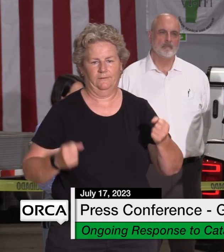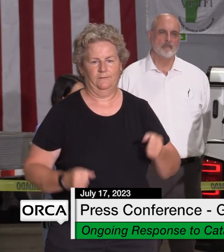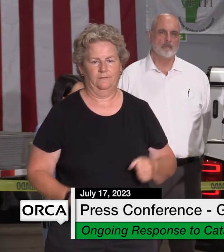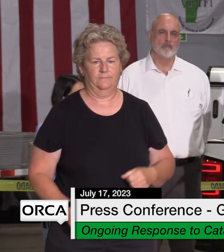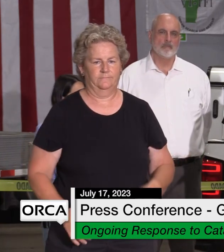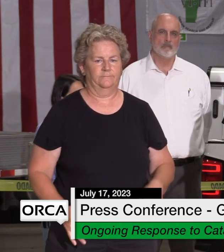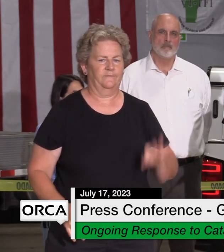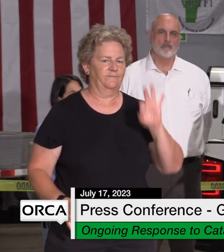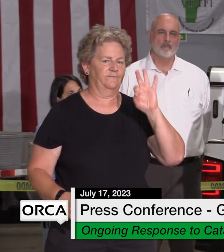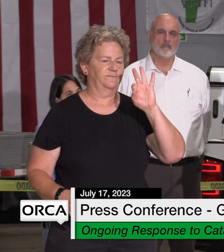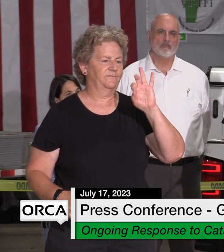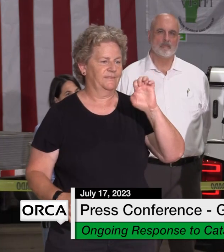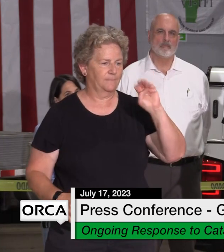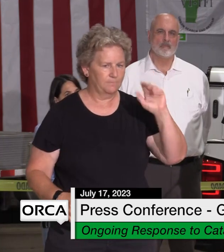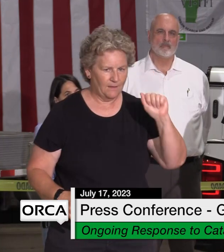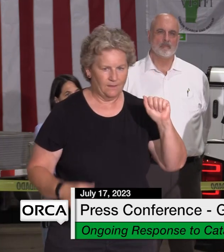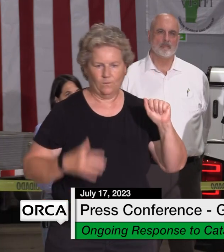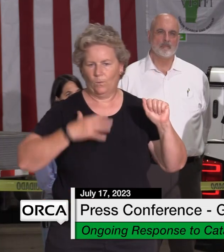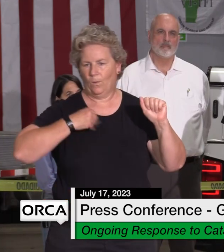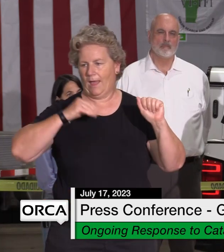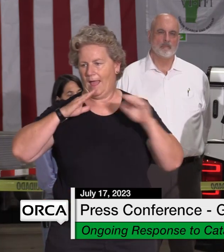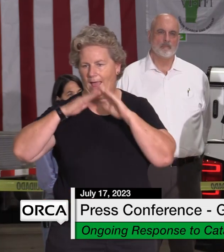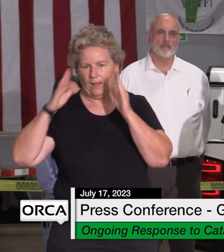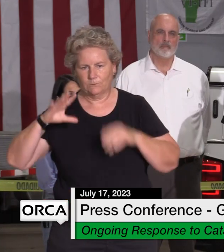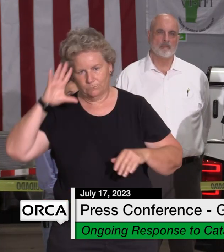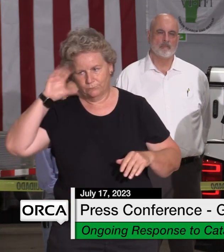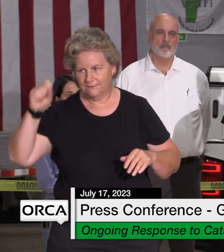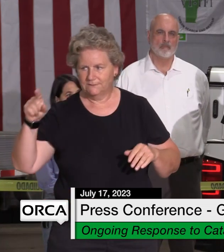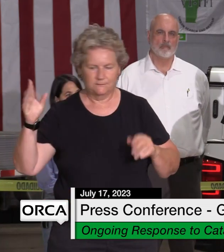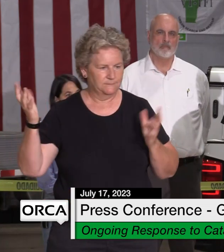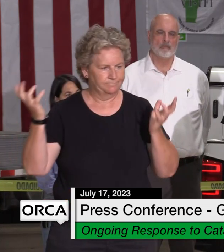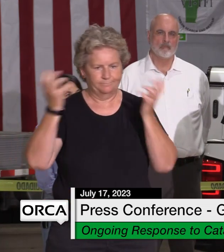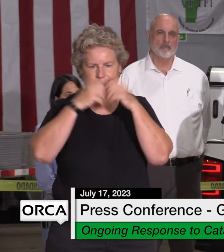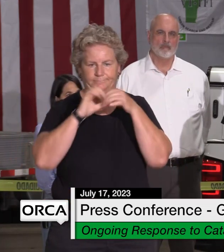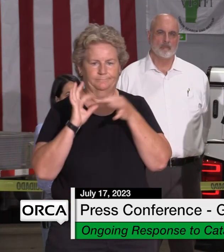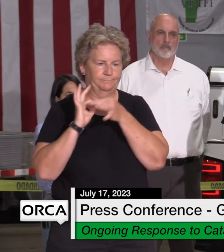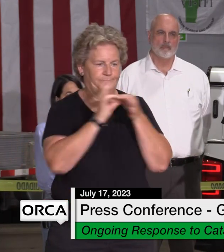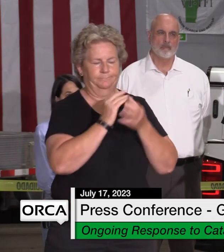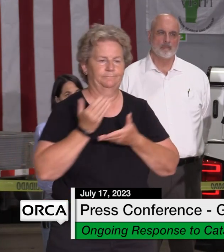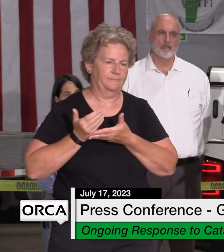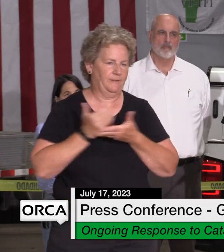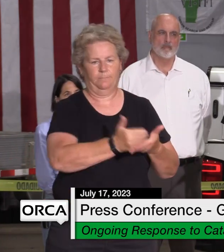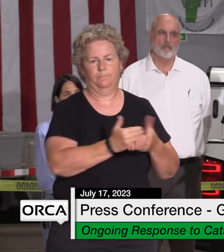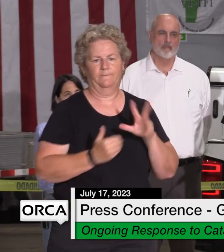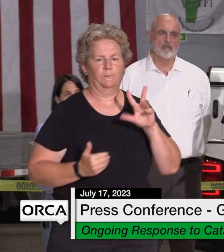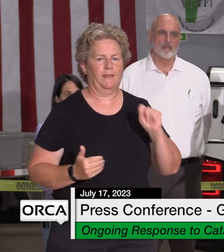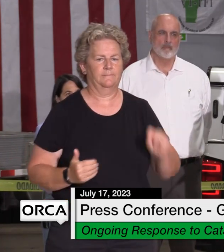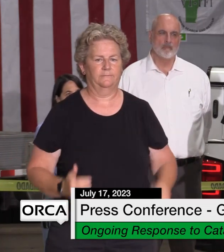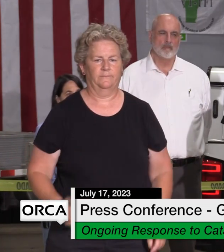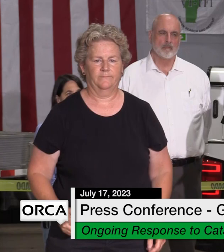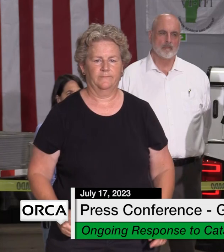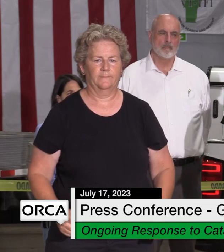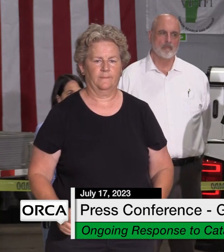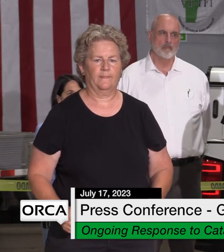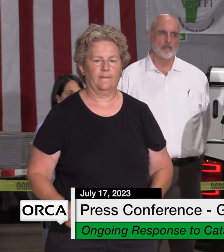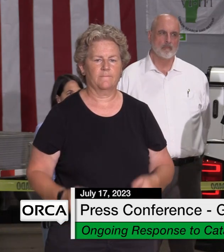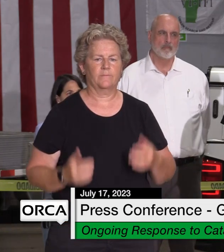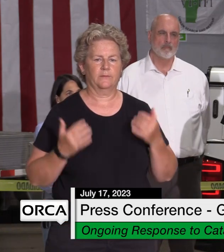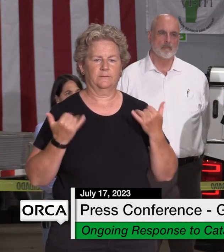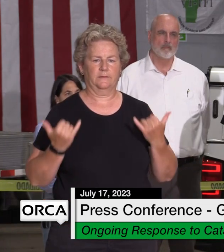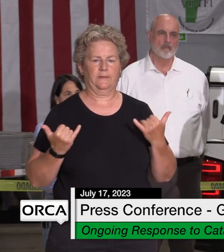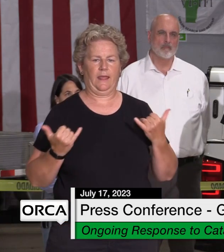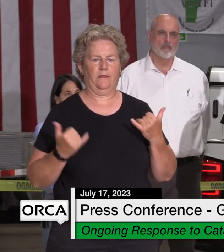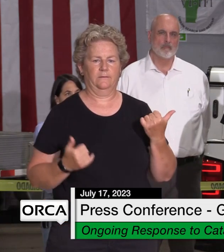us get through these difficult times. Today, the Secretary was able to see firsthand some of the